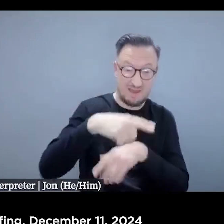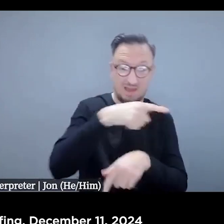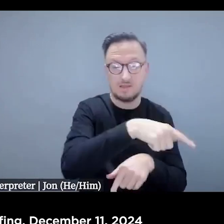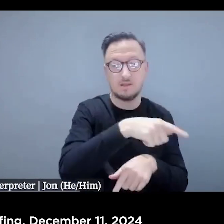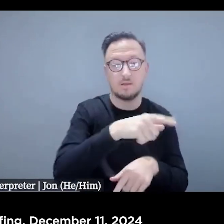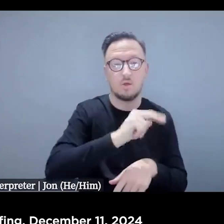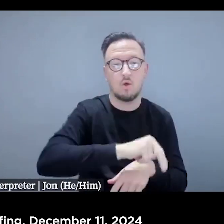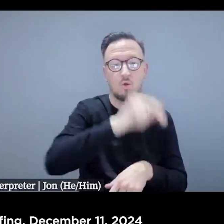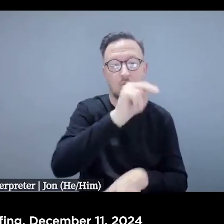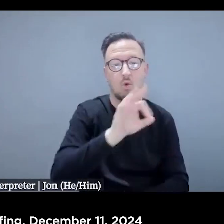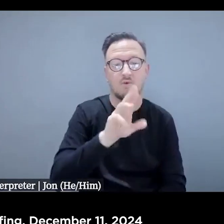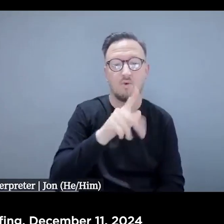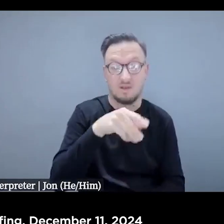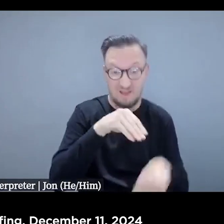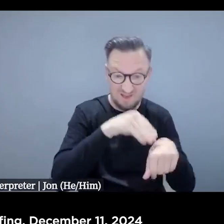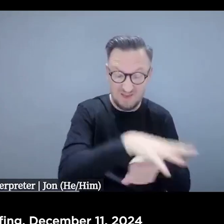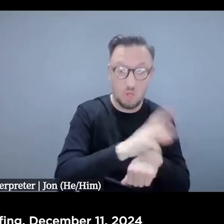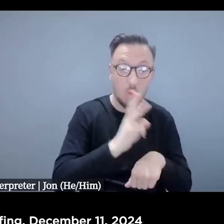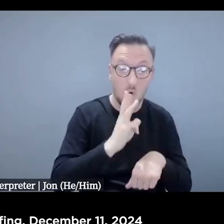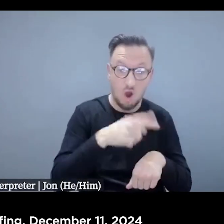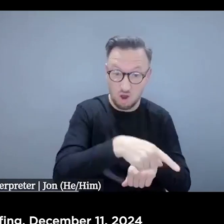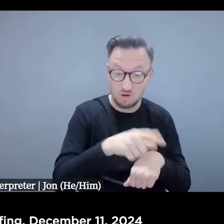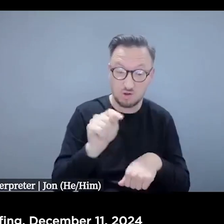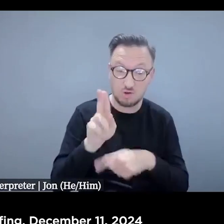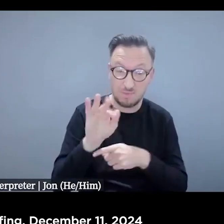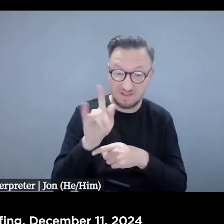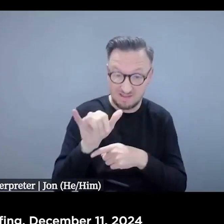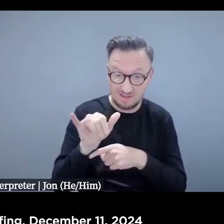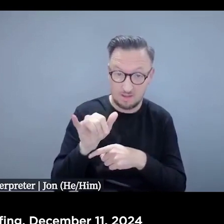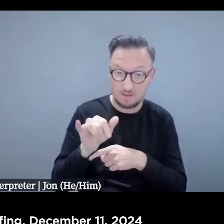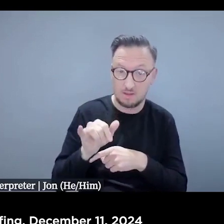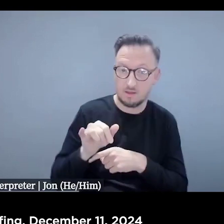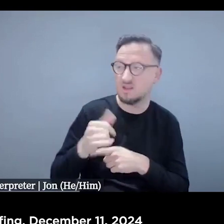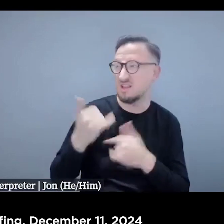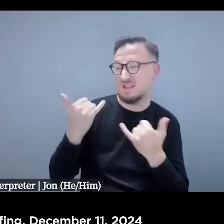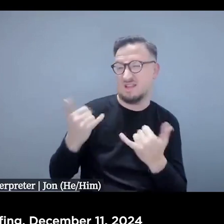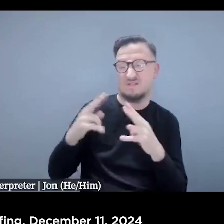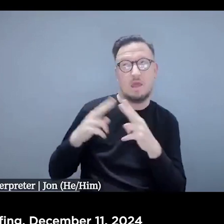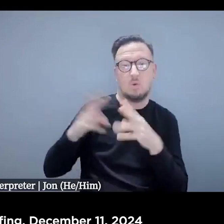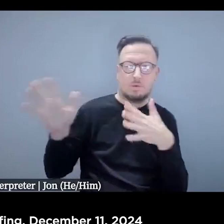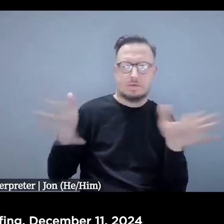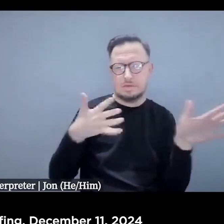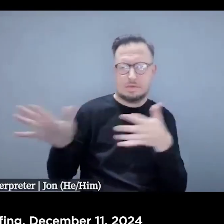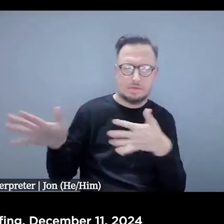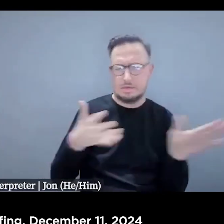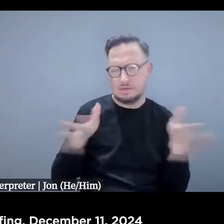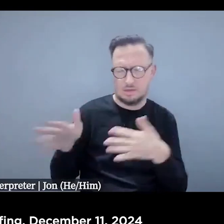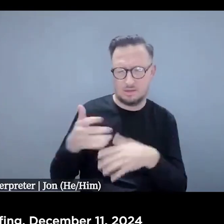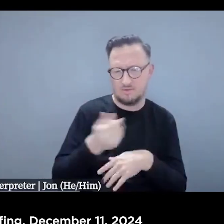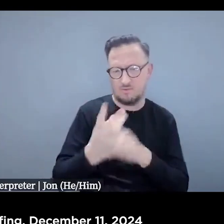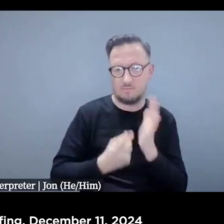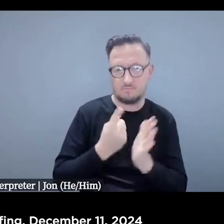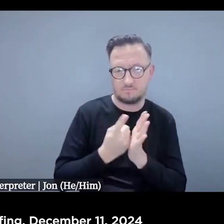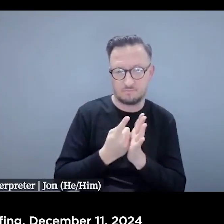That is a really good question. Because it is super, super windy and has been for a few hours now. I feel like we'll have a pretty